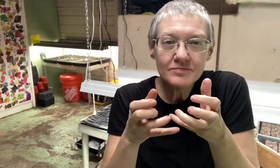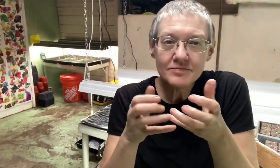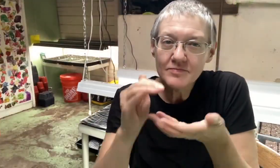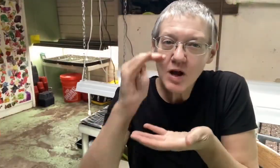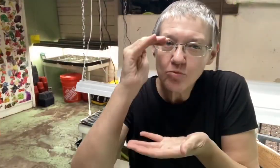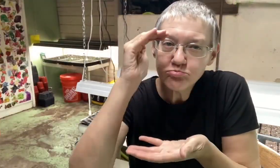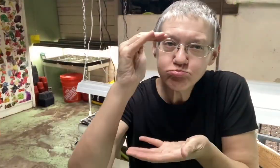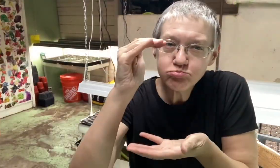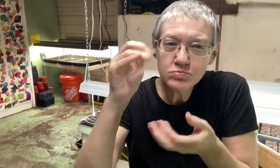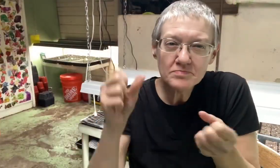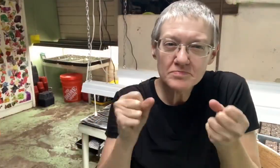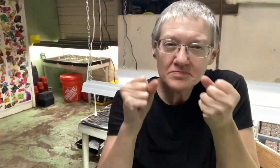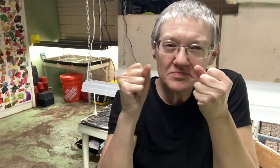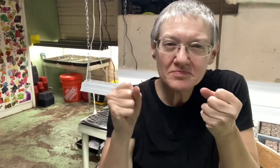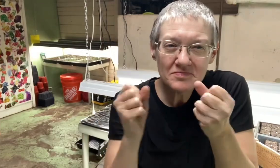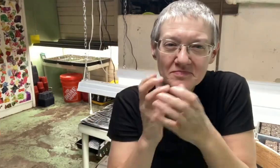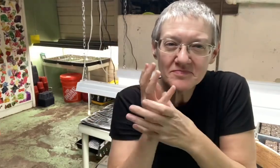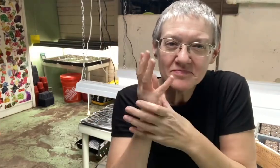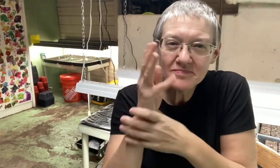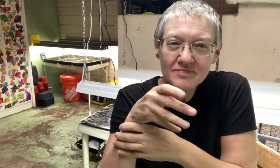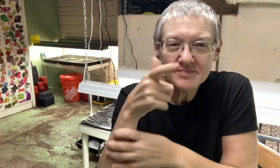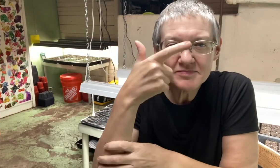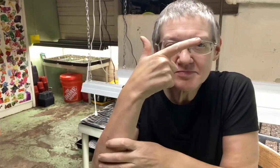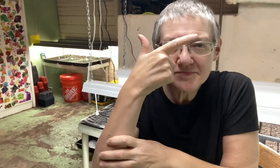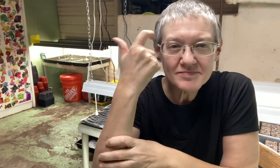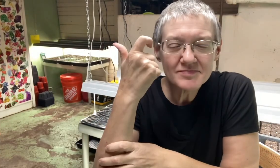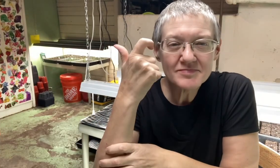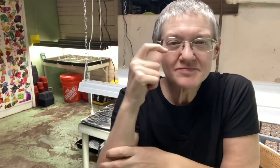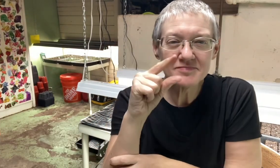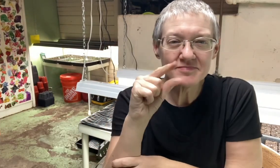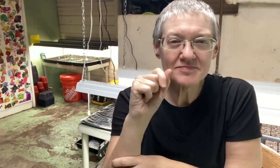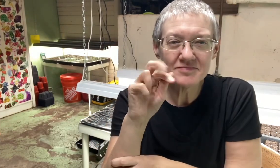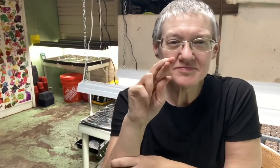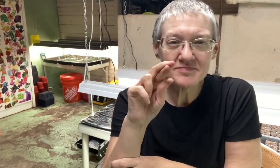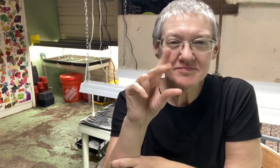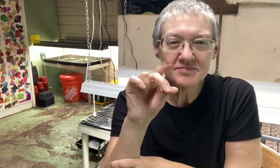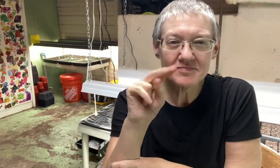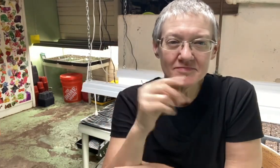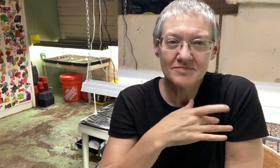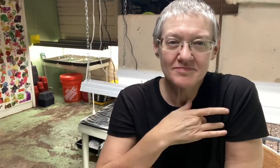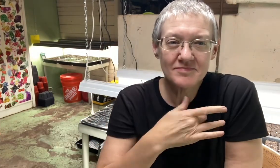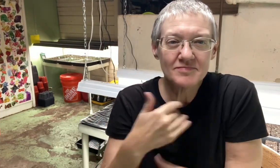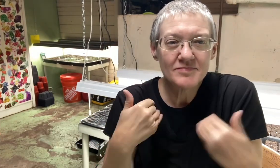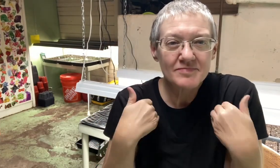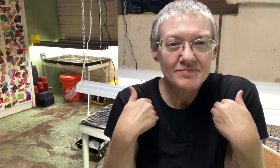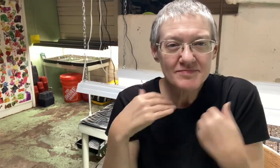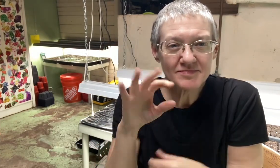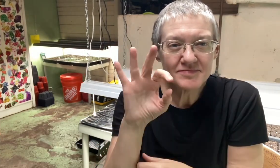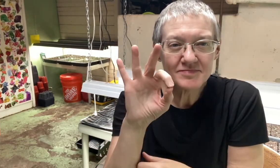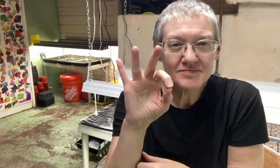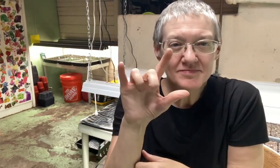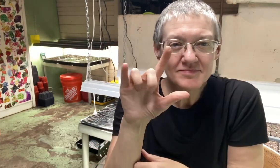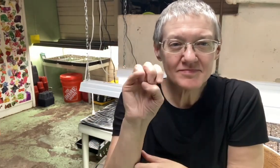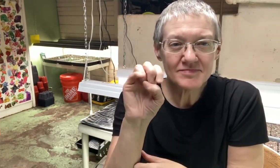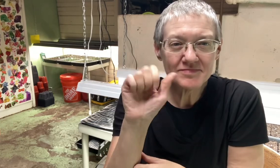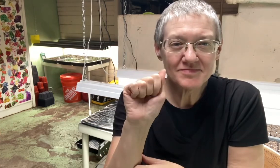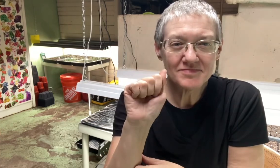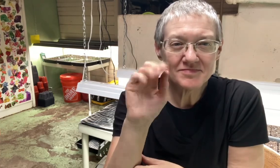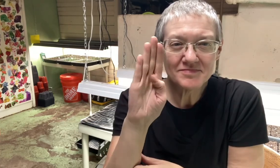I also want big, strong eggplants because we typically out in the garden